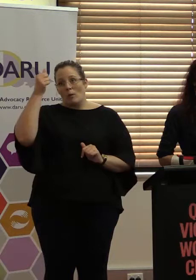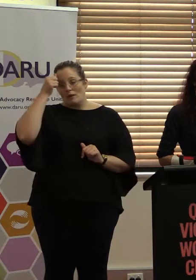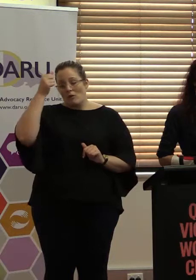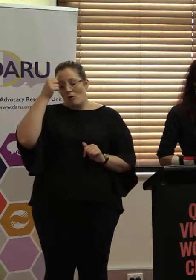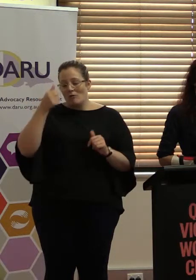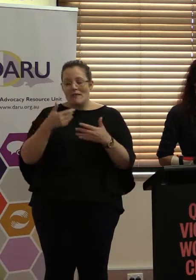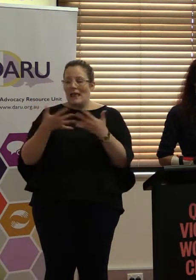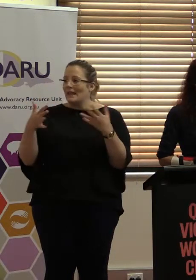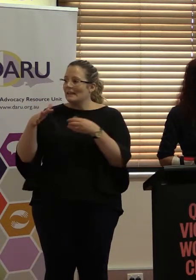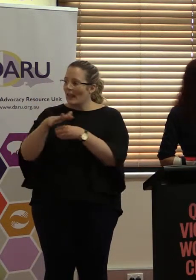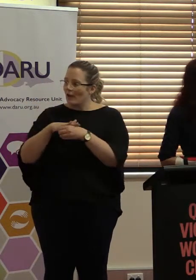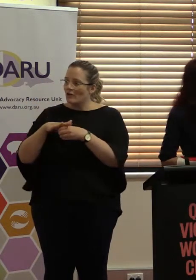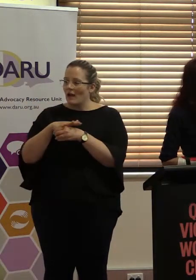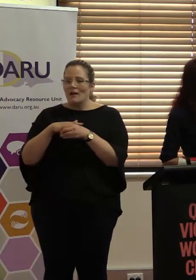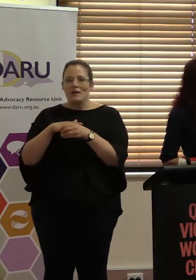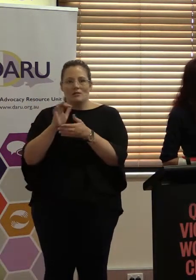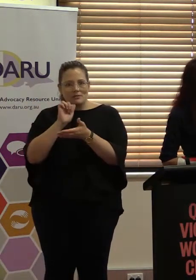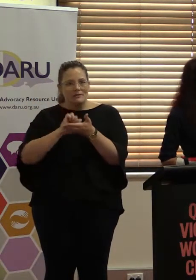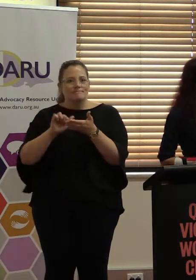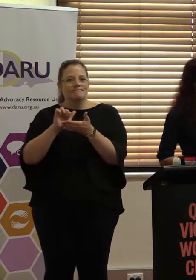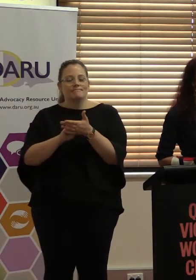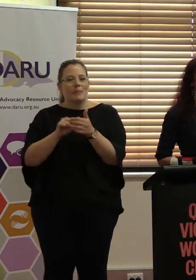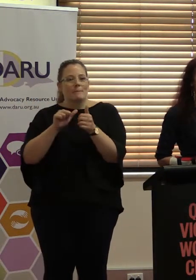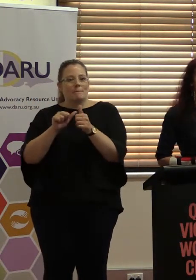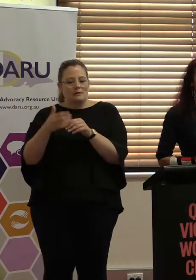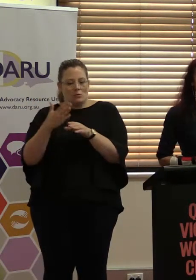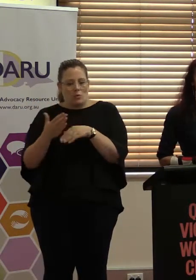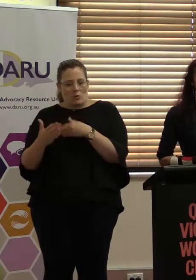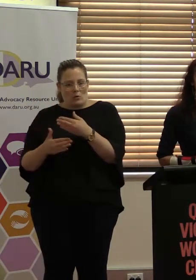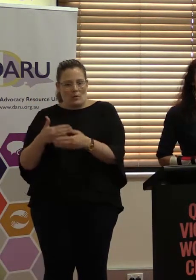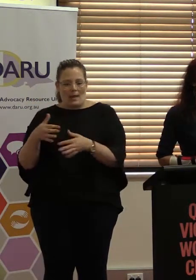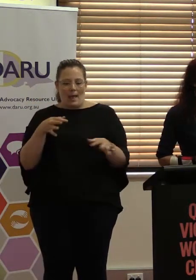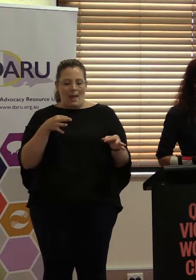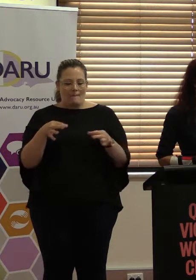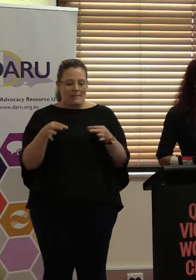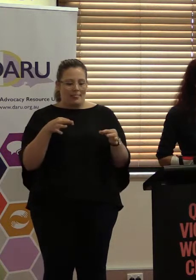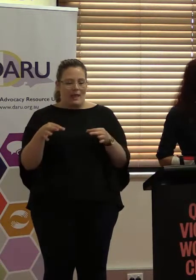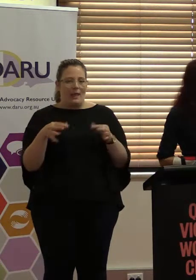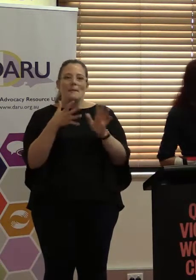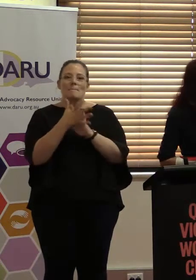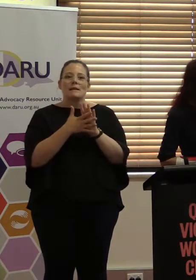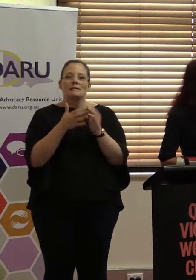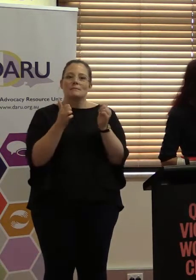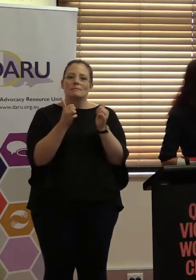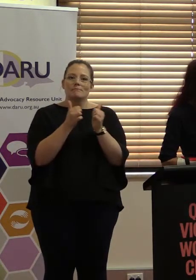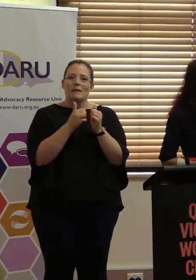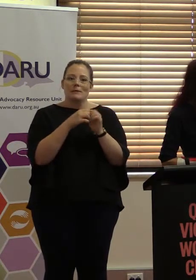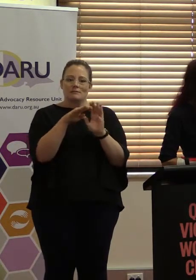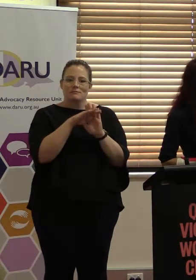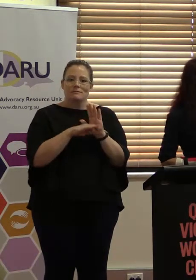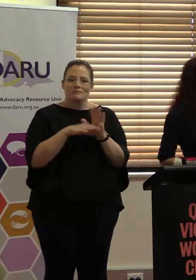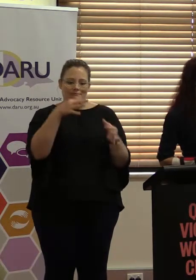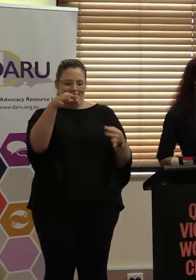that you care to think of in life, a plan indicates a document in